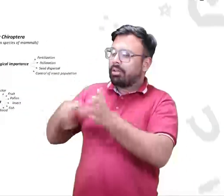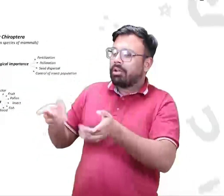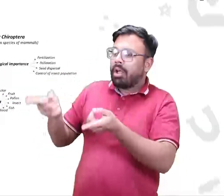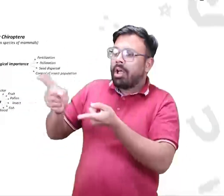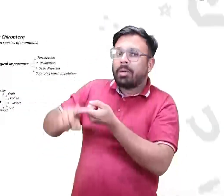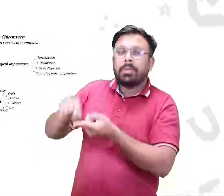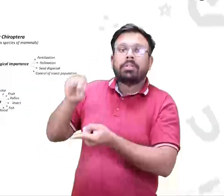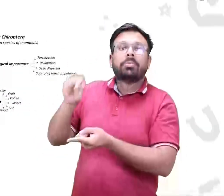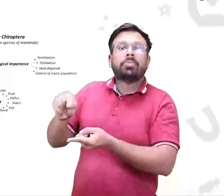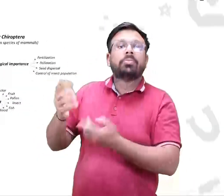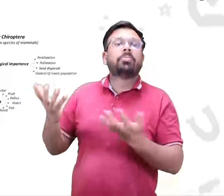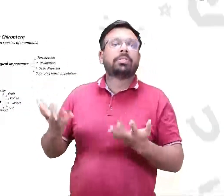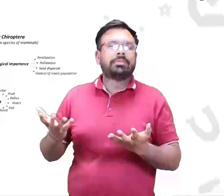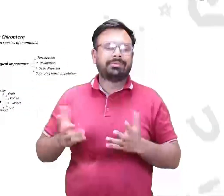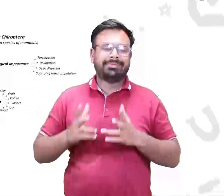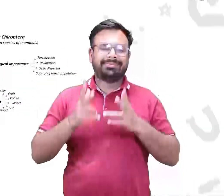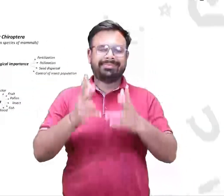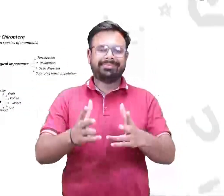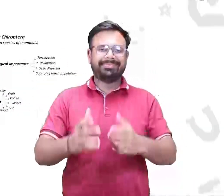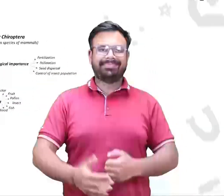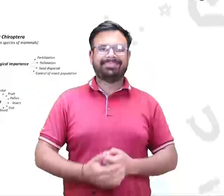Natural history of bats.